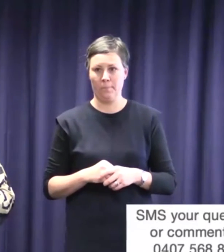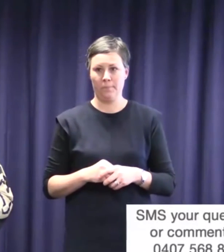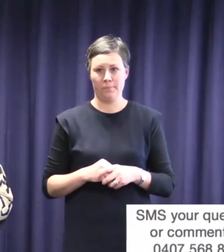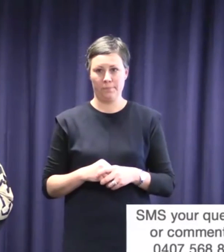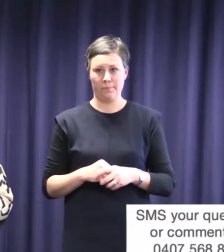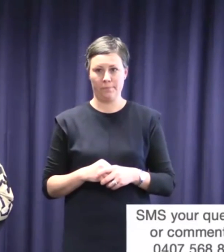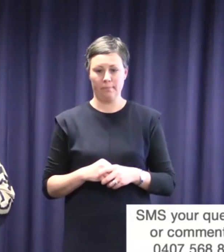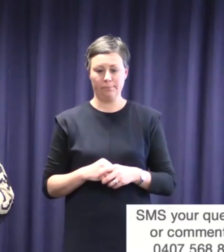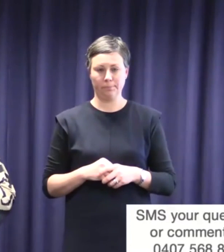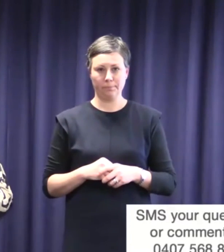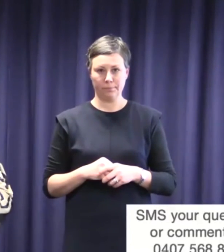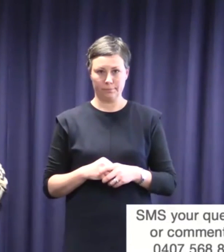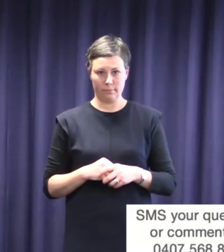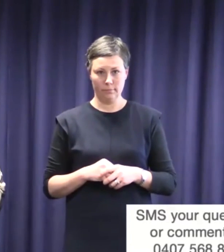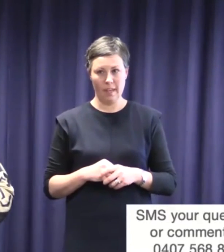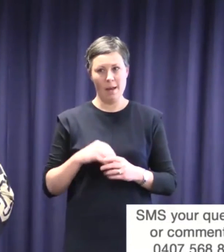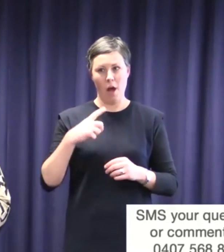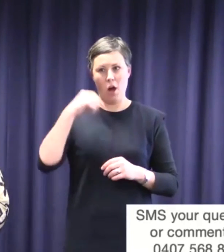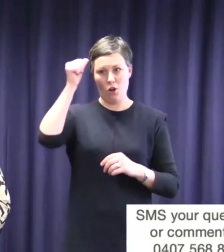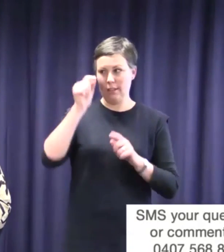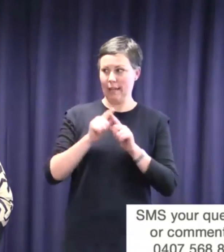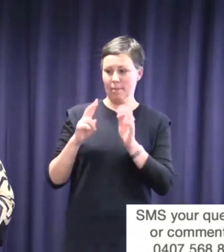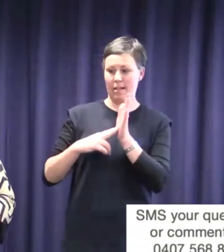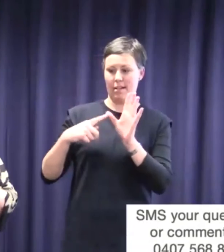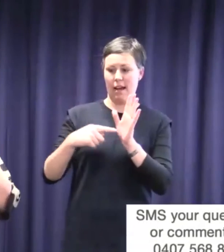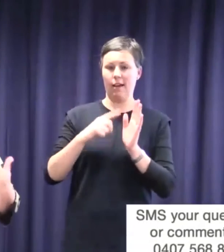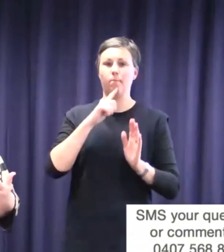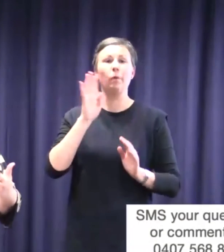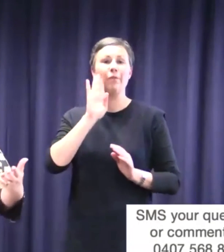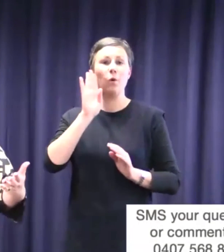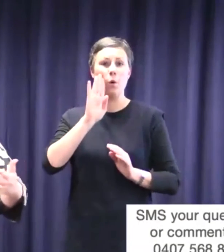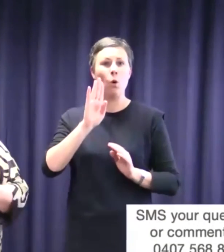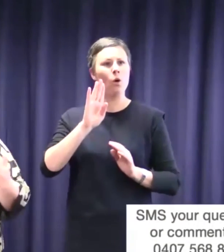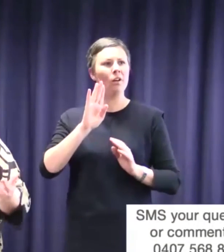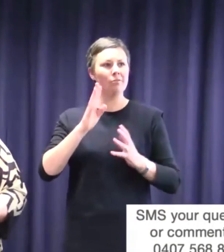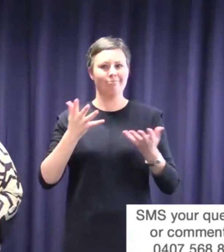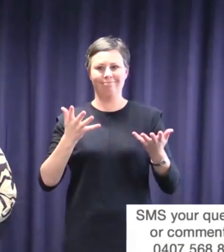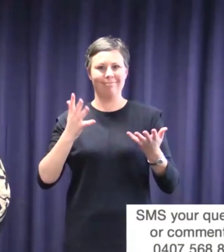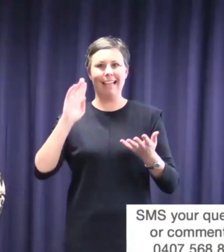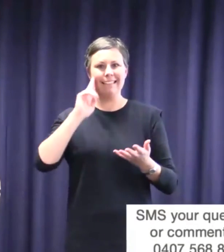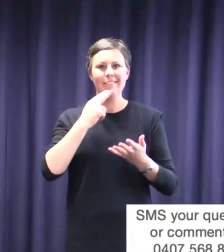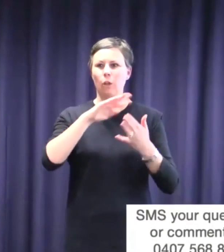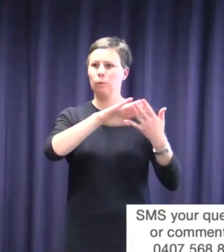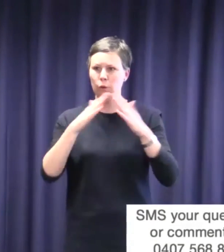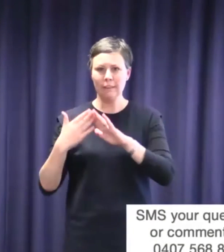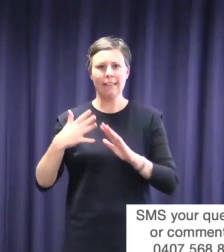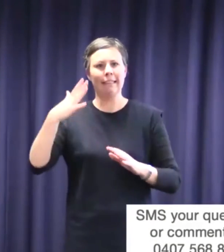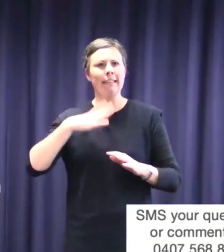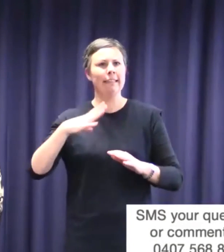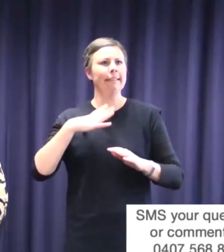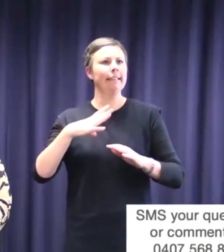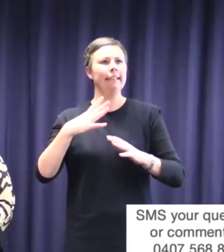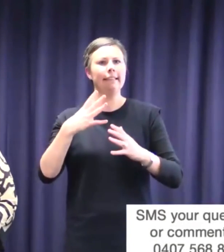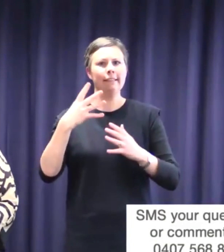think one of the things that we do need to have a conversation about, as Natalie was saying, is that the deaf community really needs to give